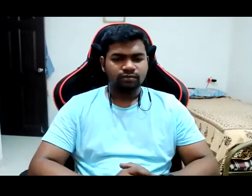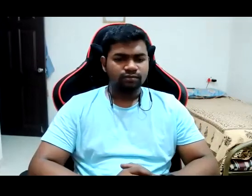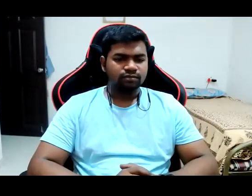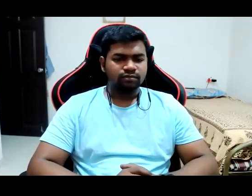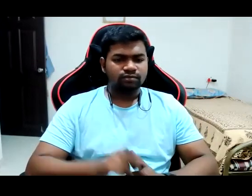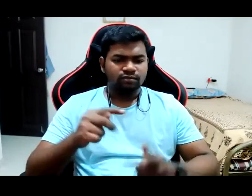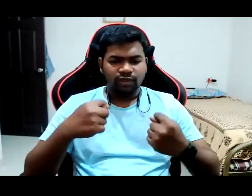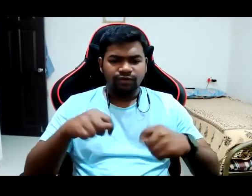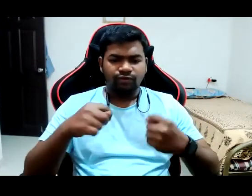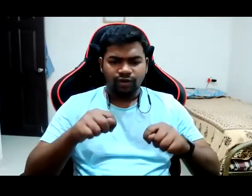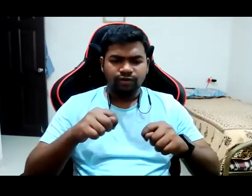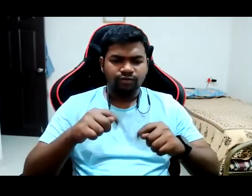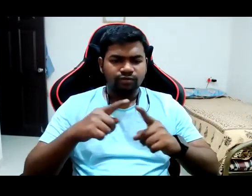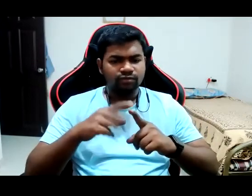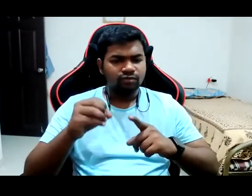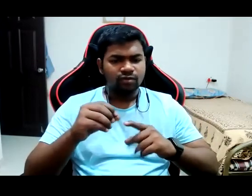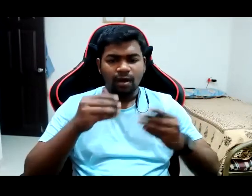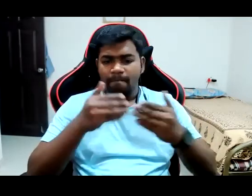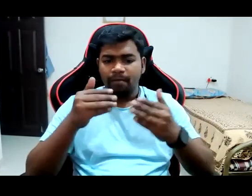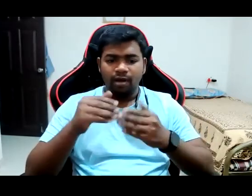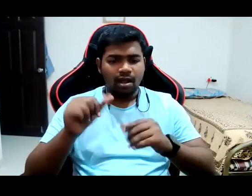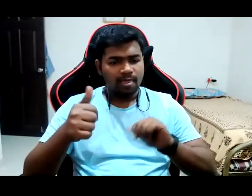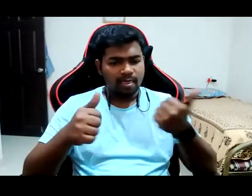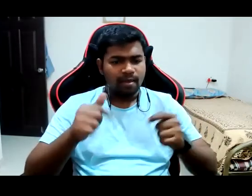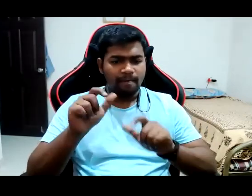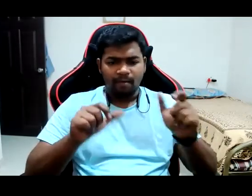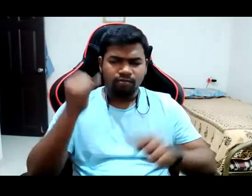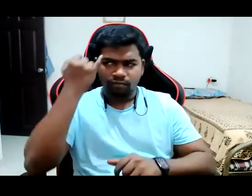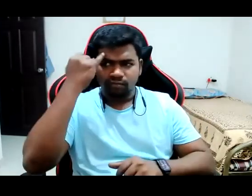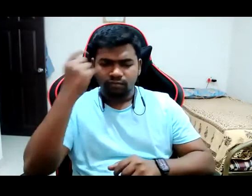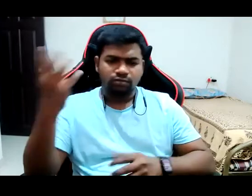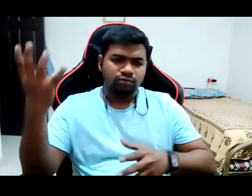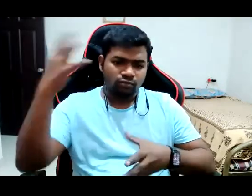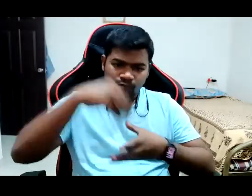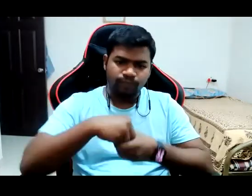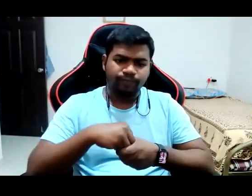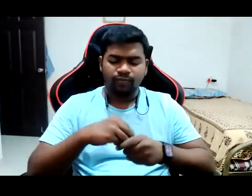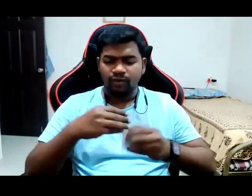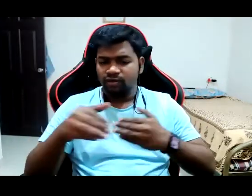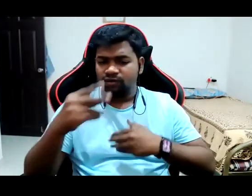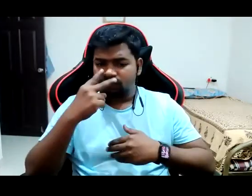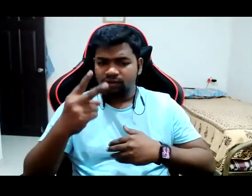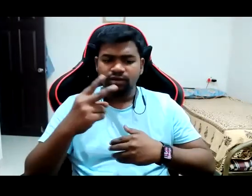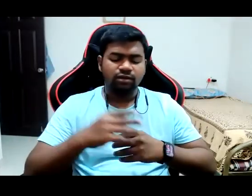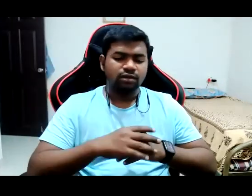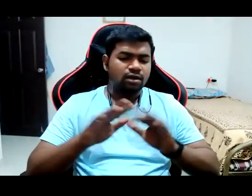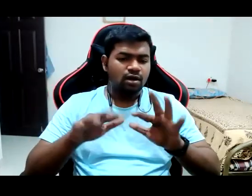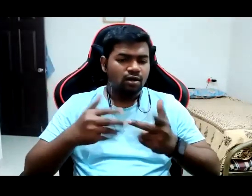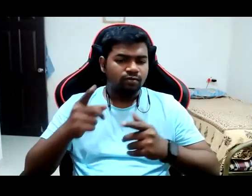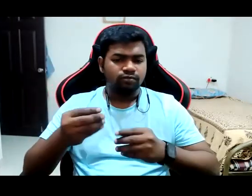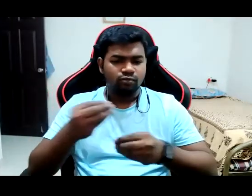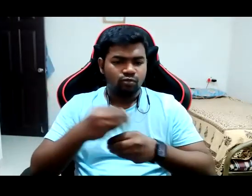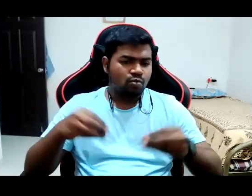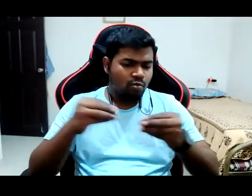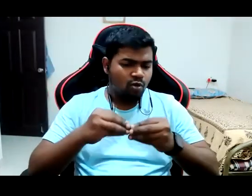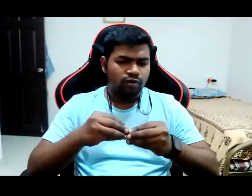try to meet other people, try to see what ideas they bring to the table, and try to see what is it that you might be interested in, get involved. That